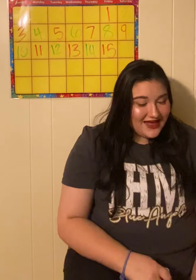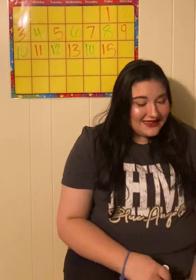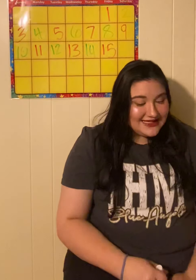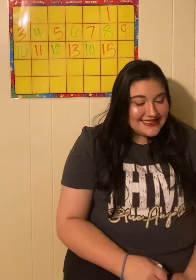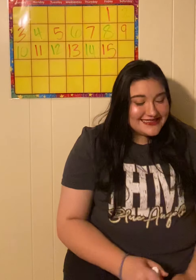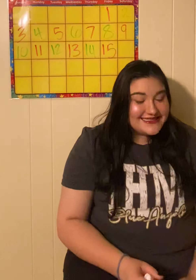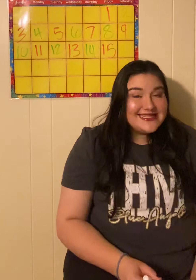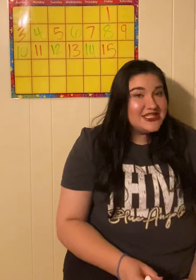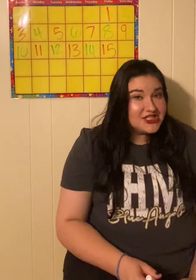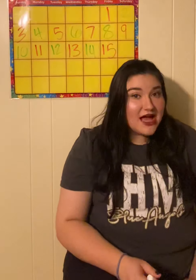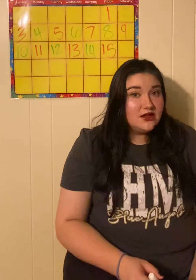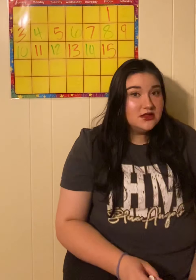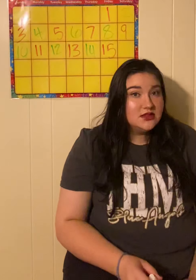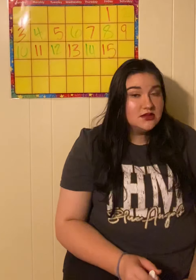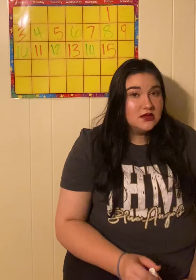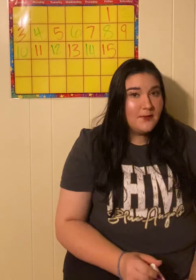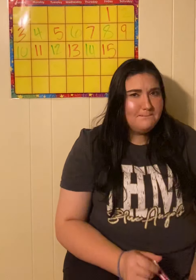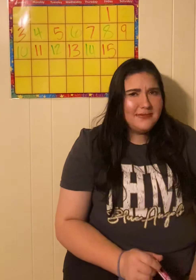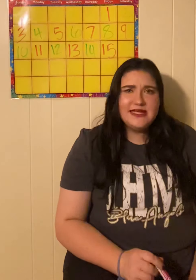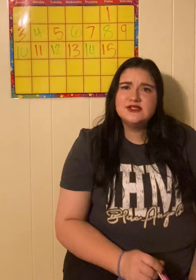finally, seashell, beach.